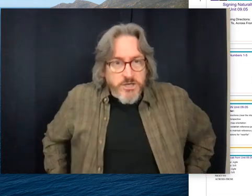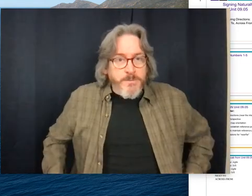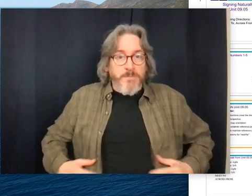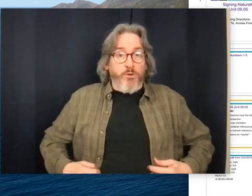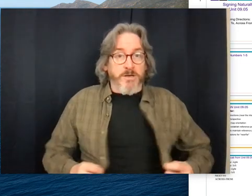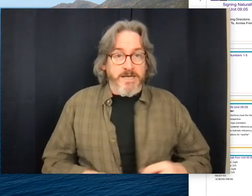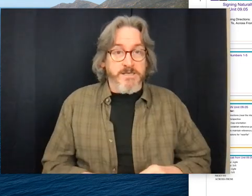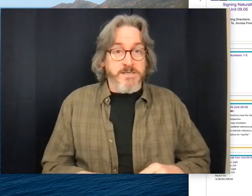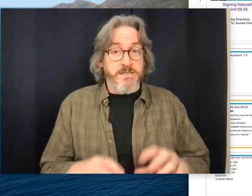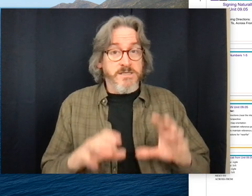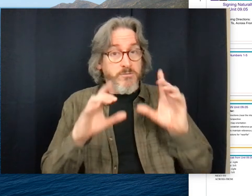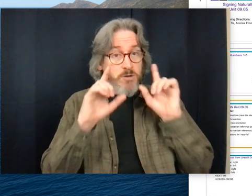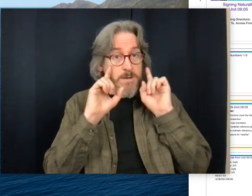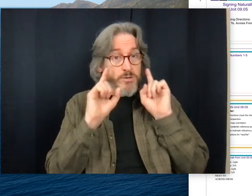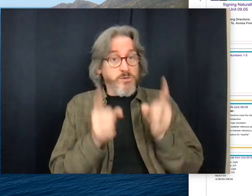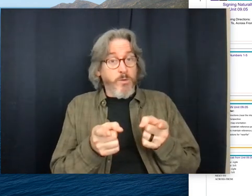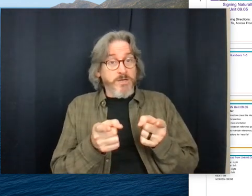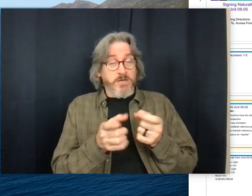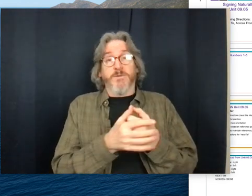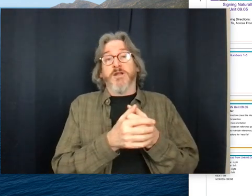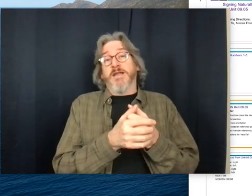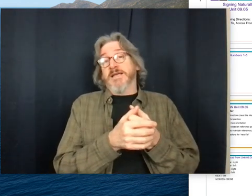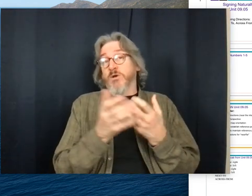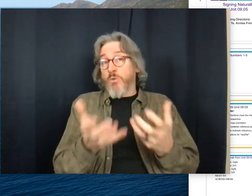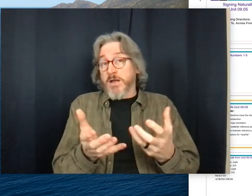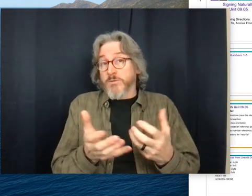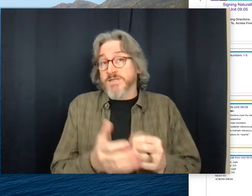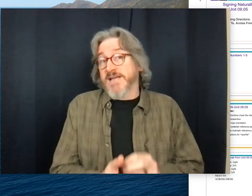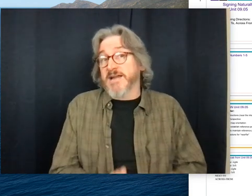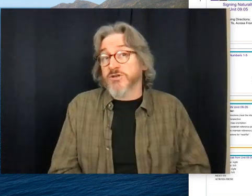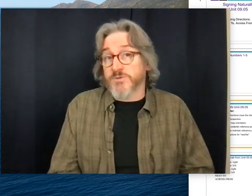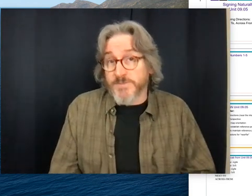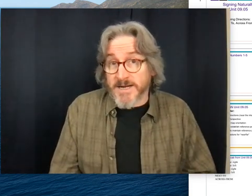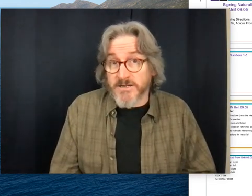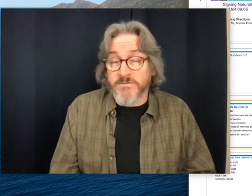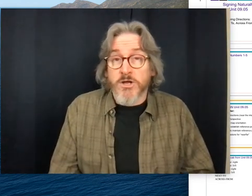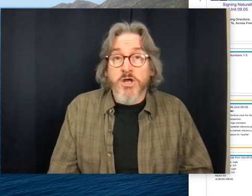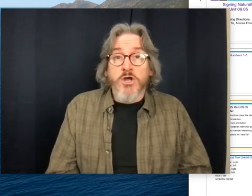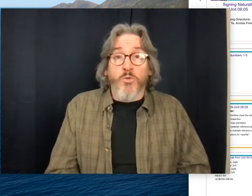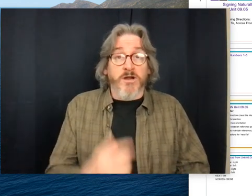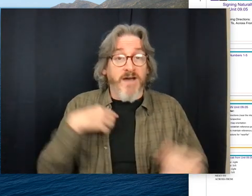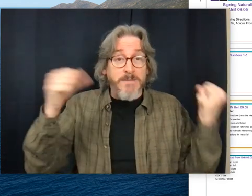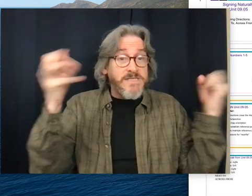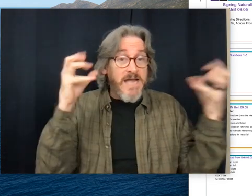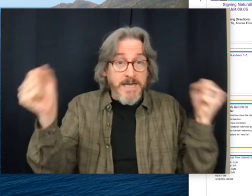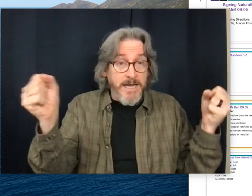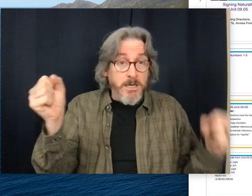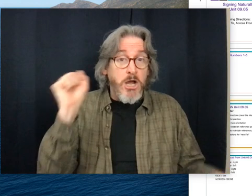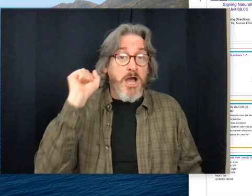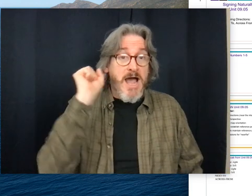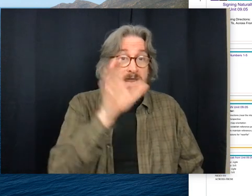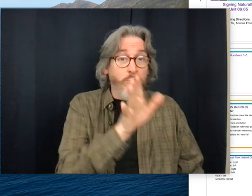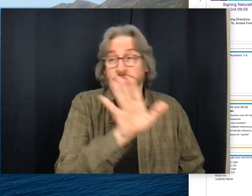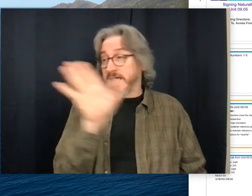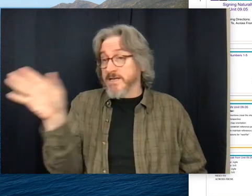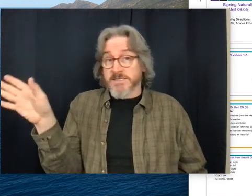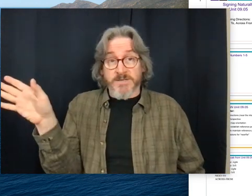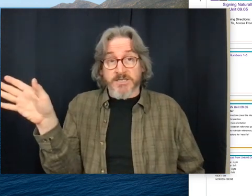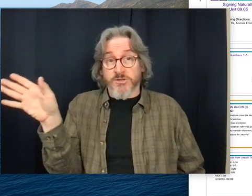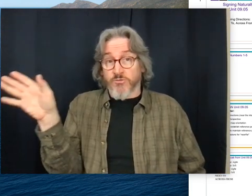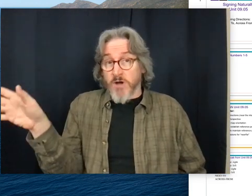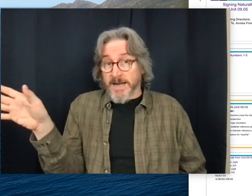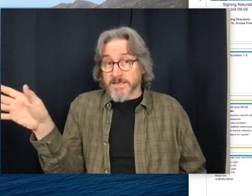things that are going to be important is, remember what we talked about in ASL 1 with signer's perspective, where if I'm signing, I will